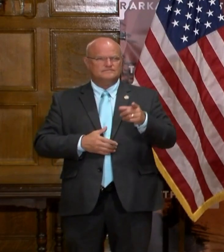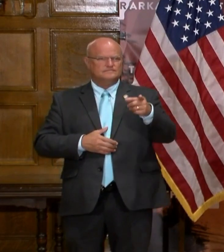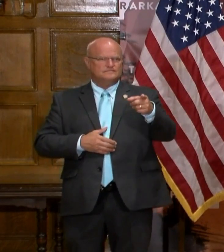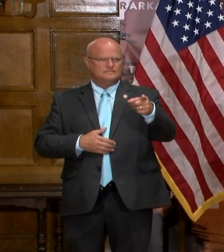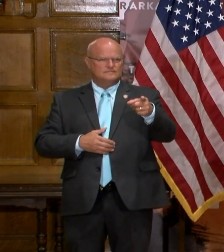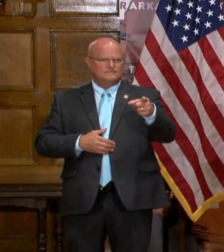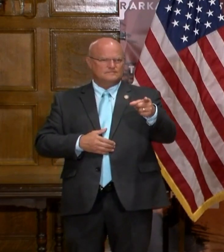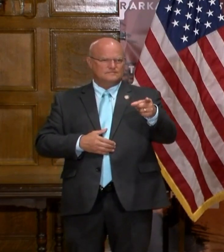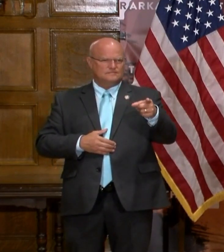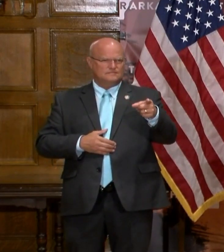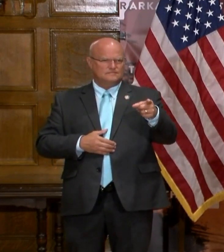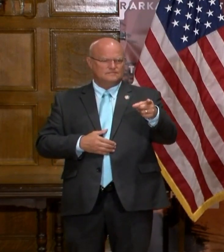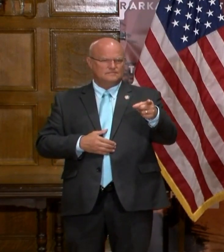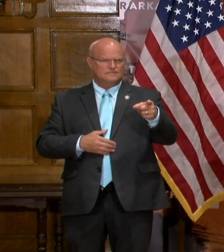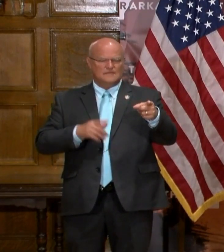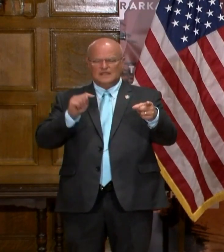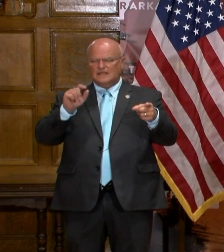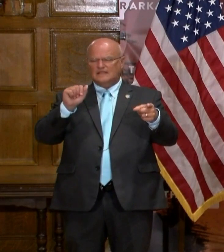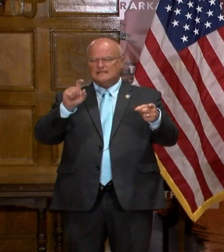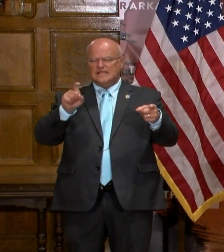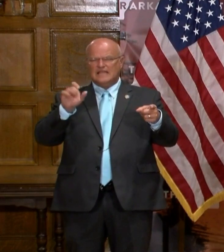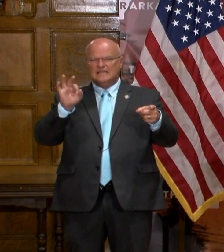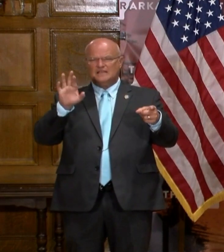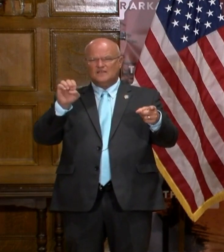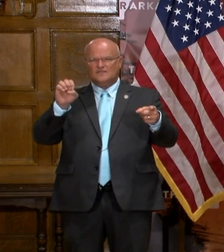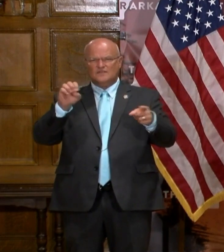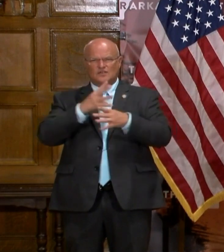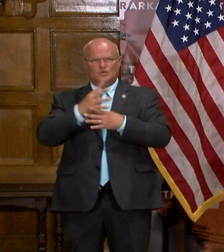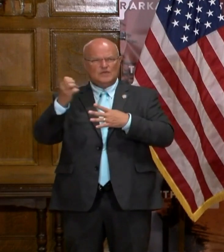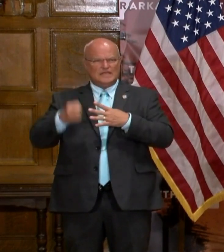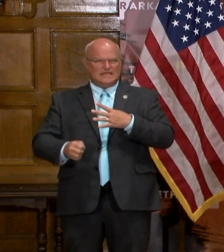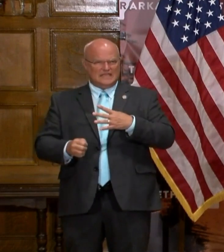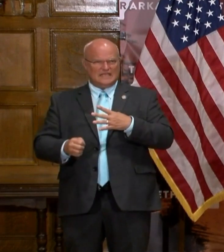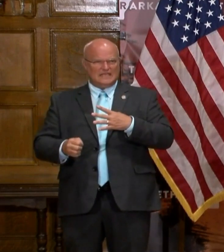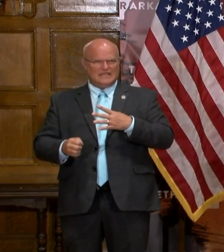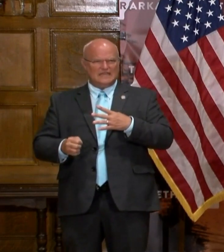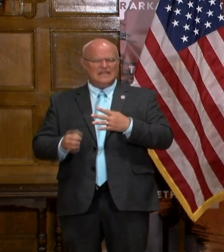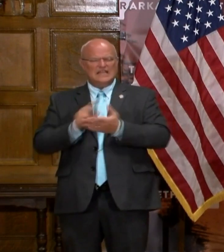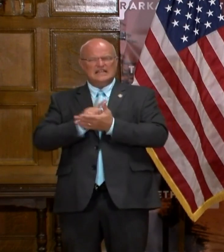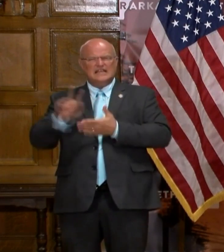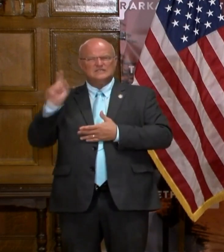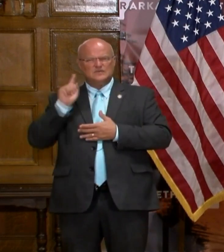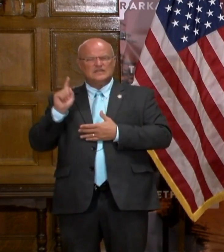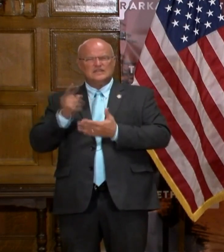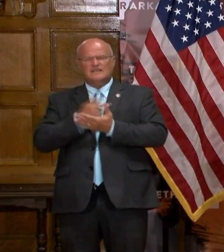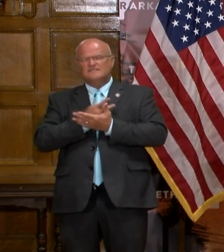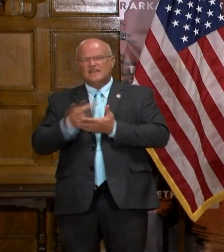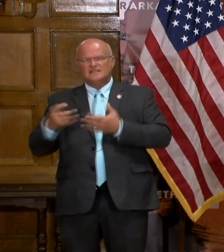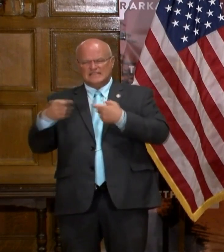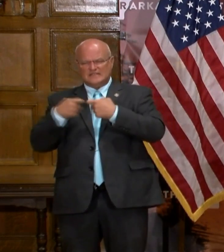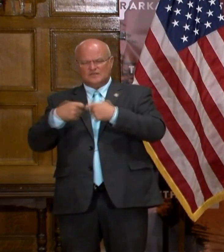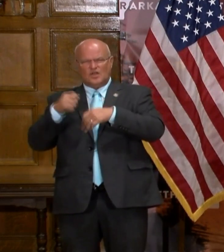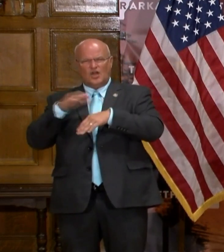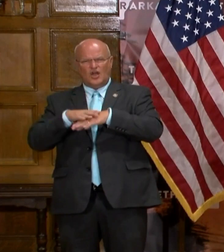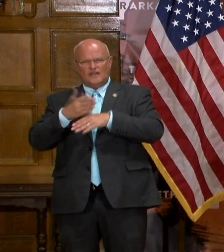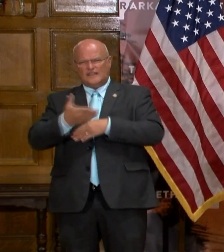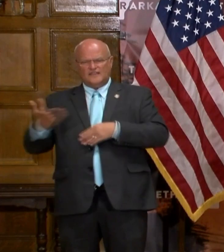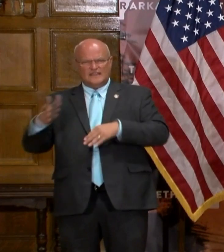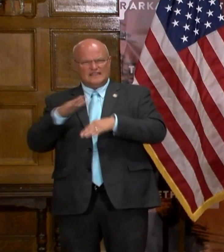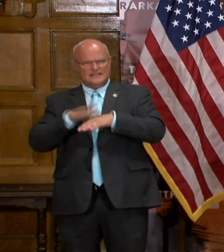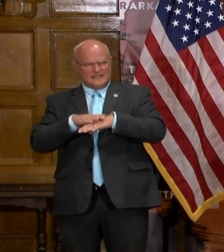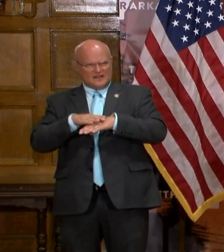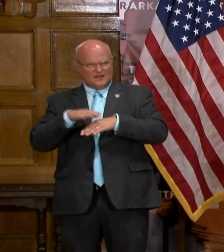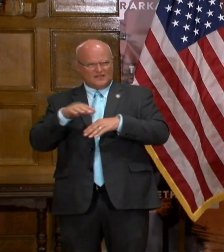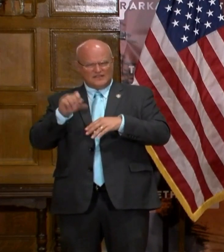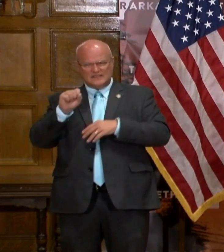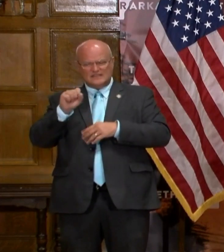My question is about tax-free weekend. Last year there was an effort that failed to get electronics on the list of items that were exempt